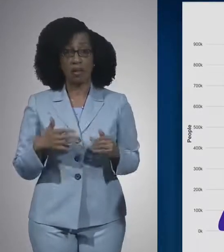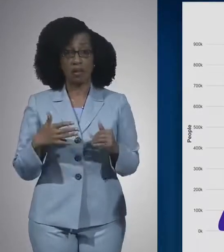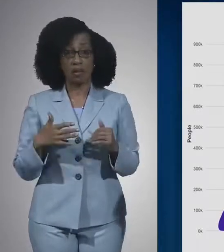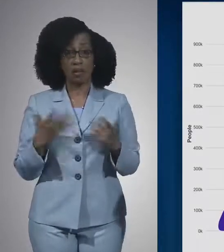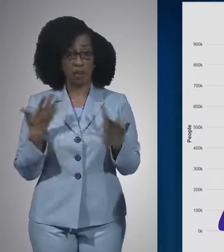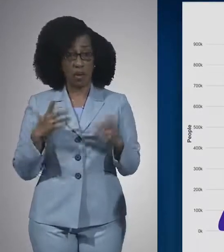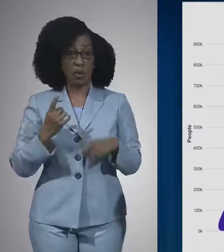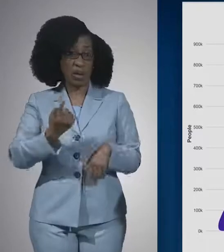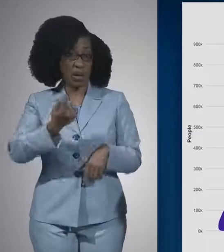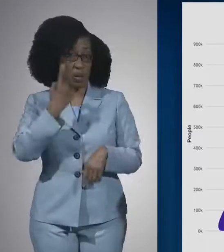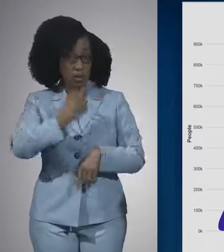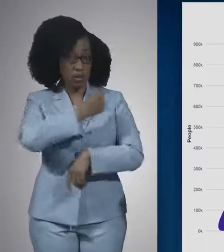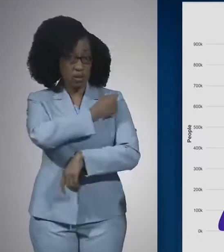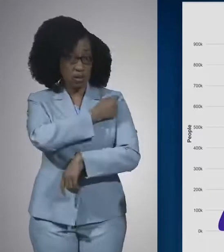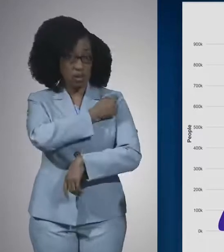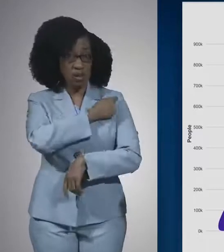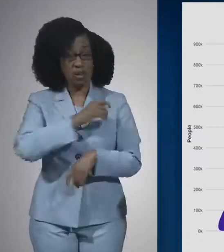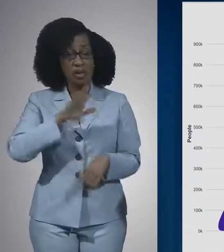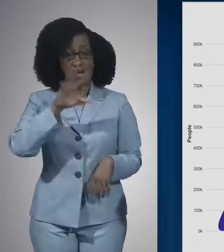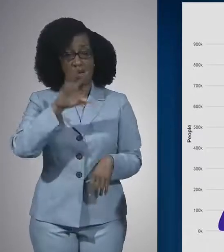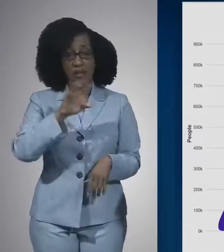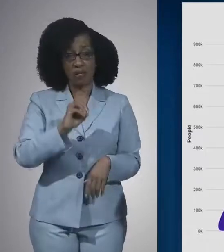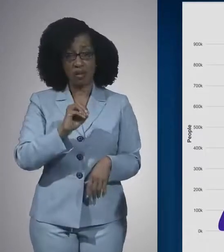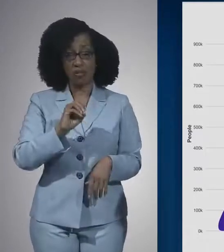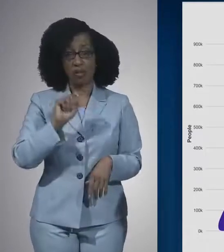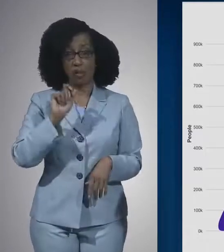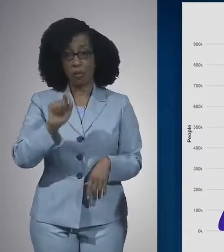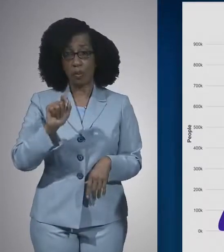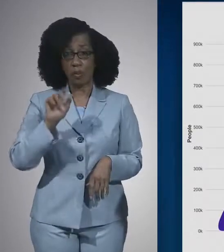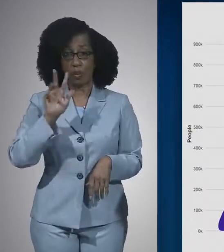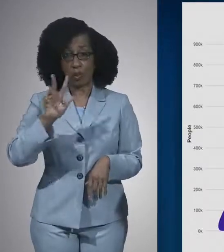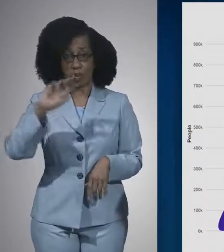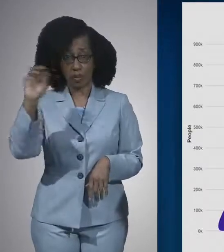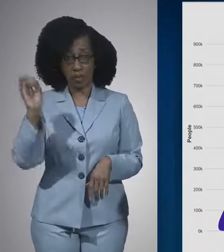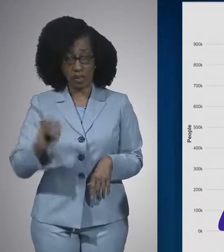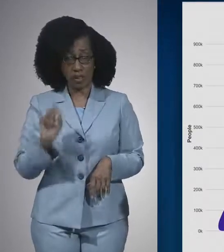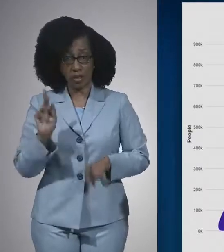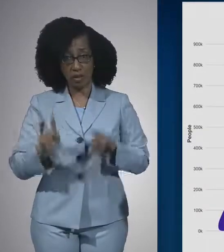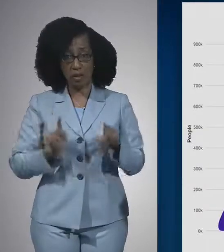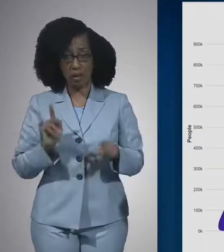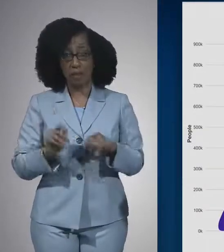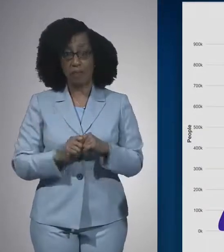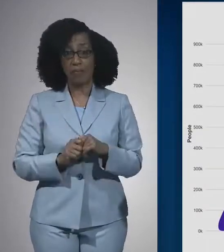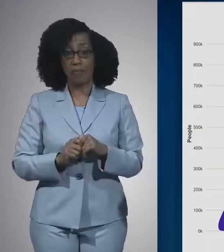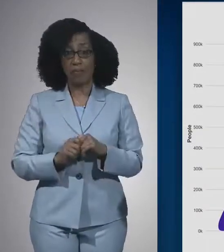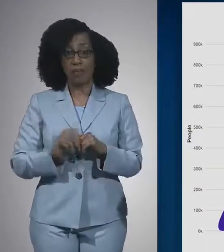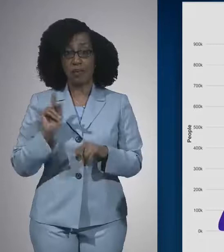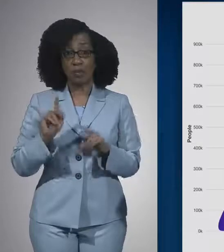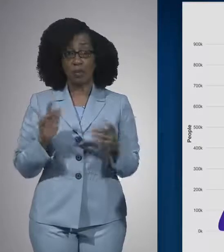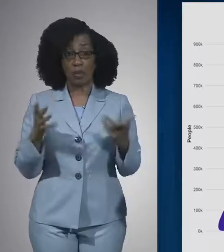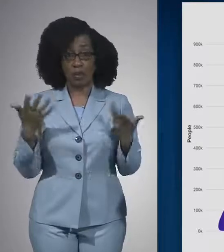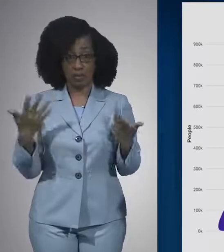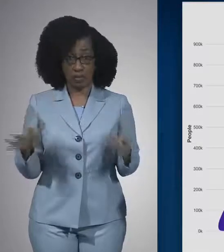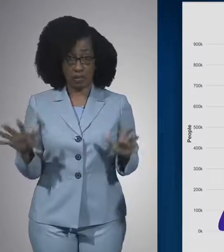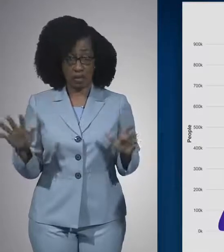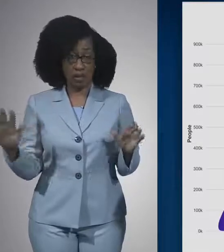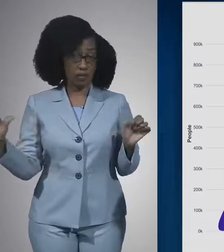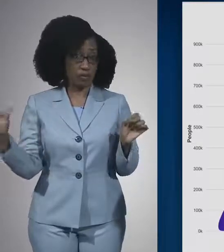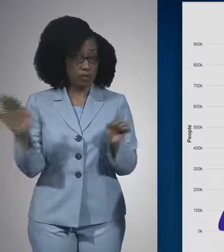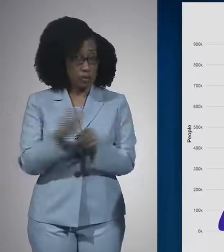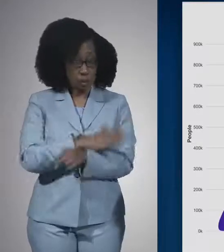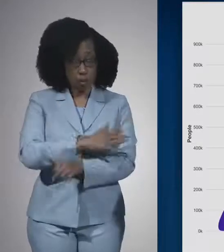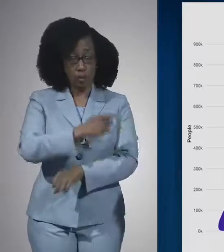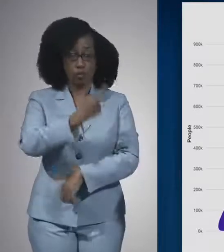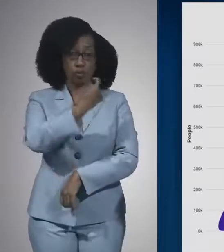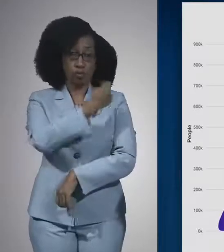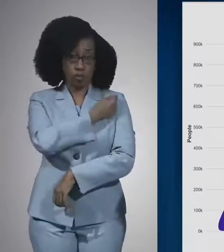least one dose, we are at 50.3% of the population. And residents that have completed the complete